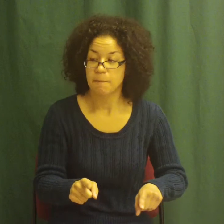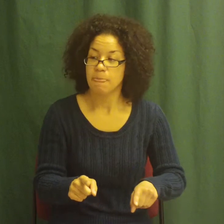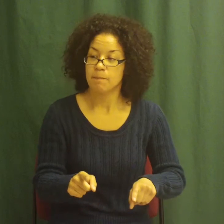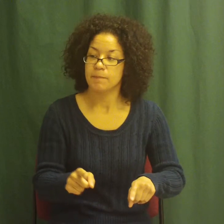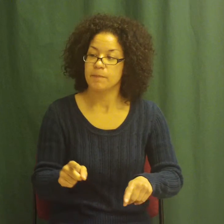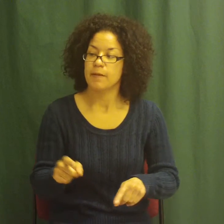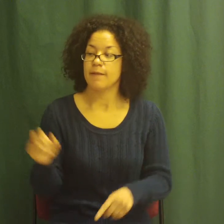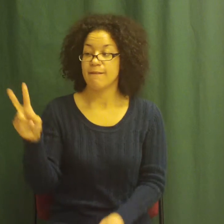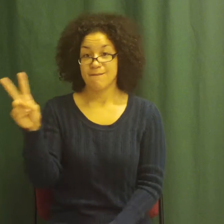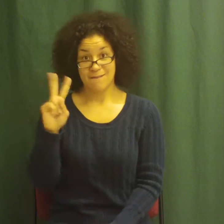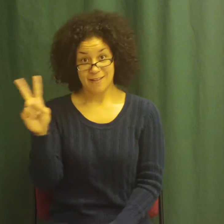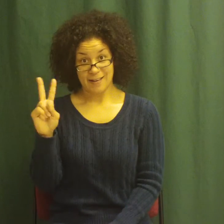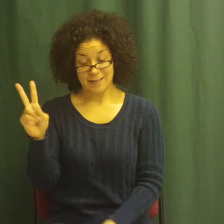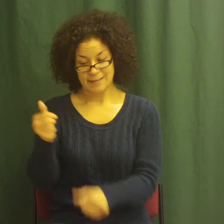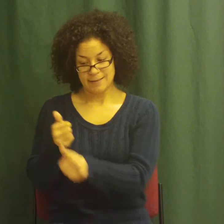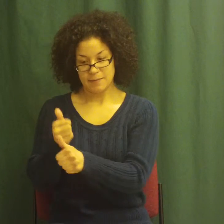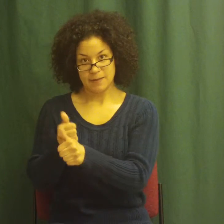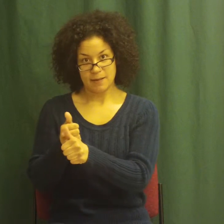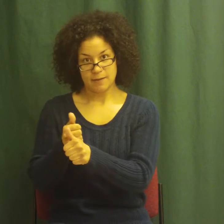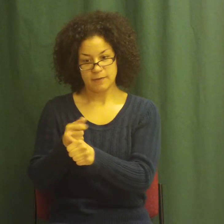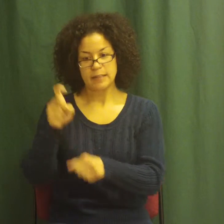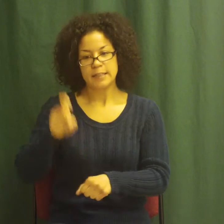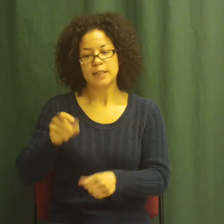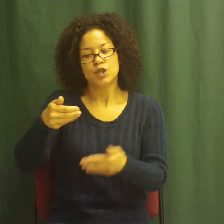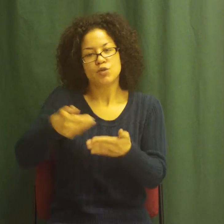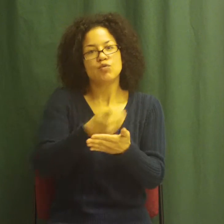order to profit from international trade.